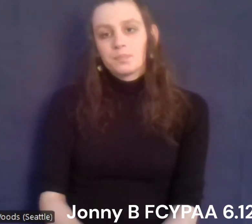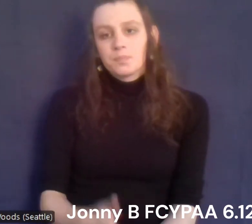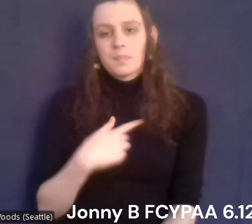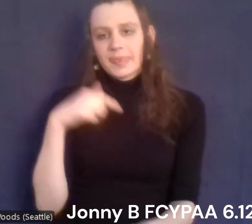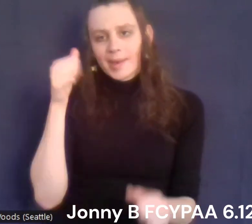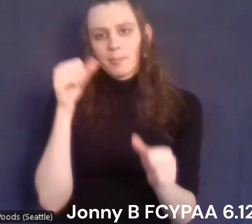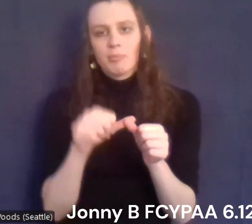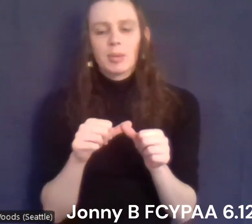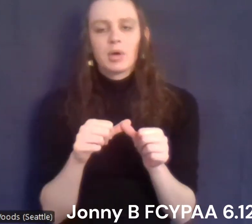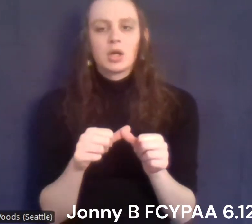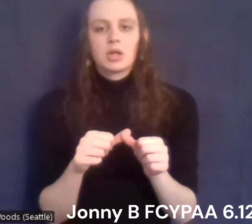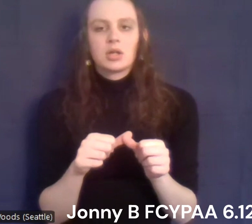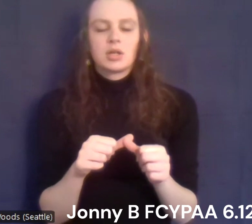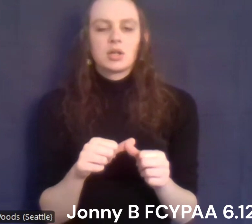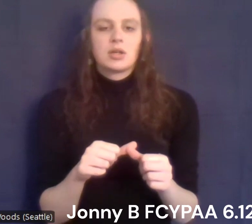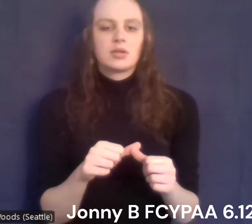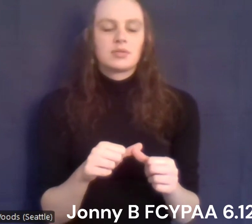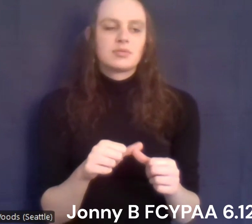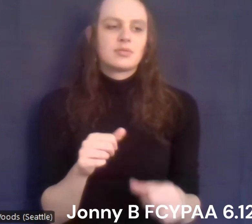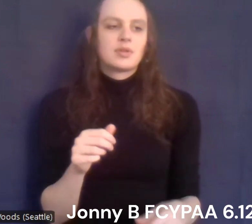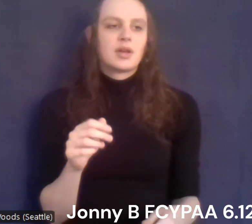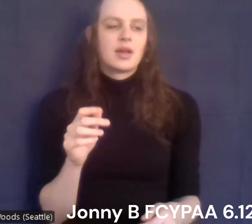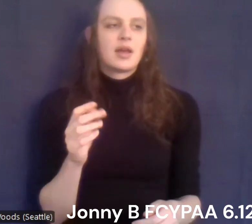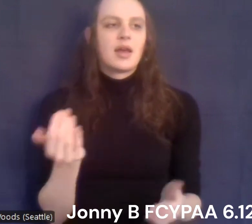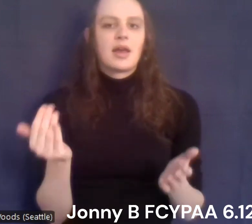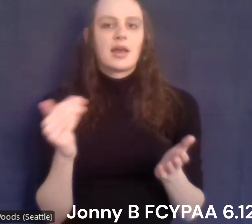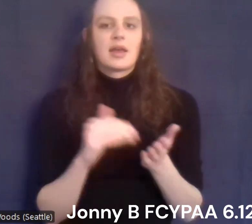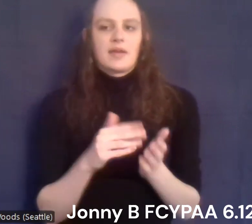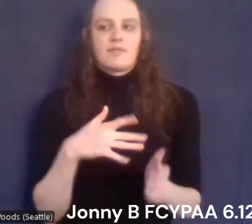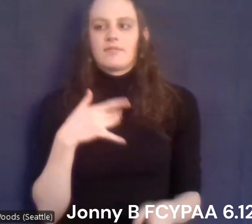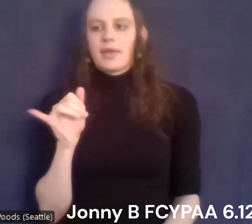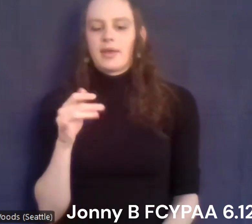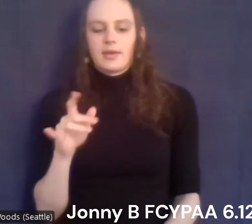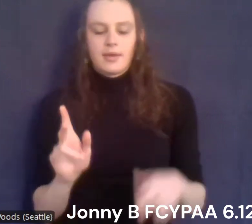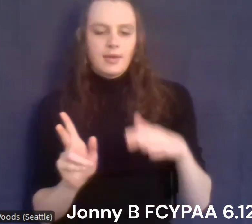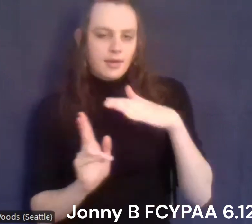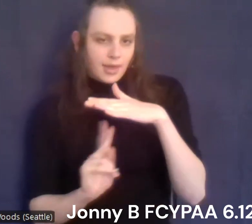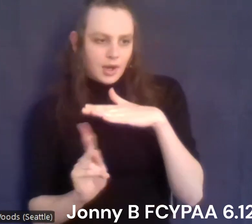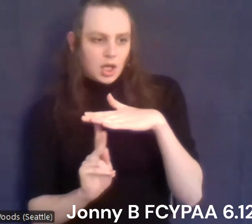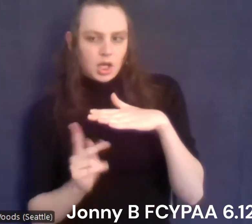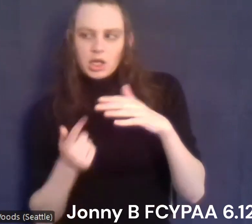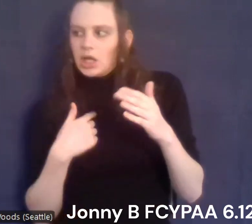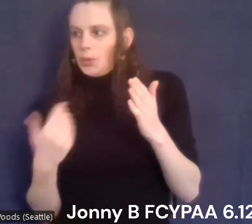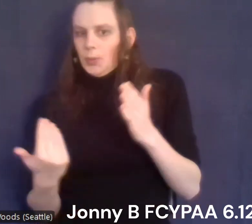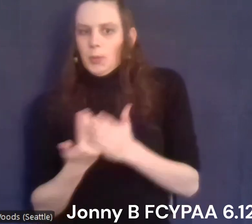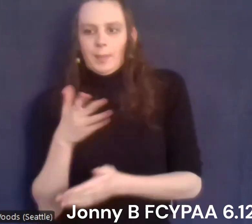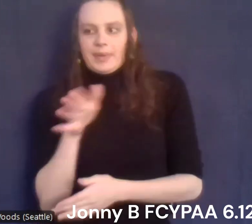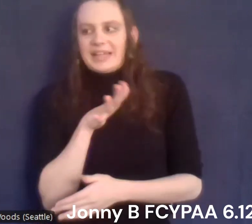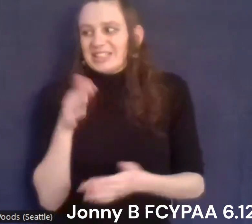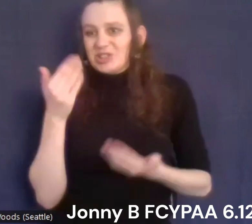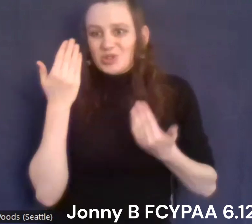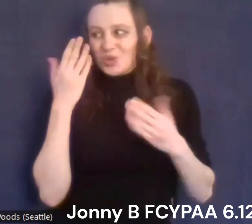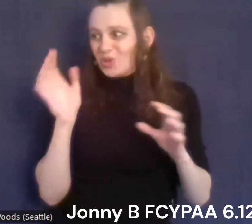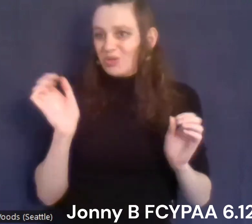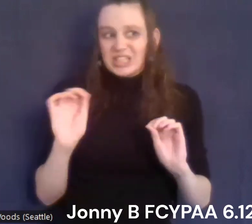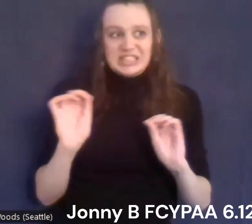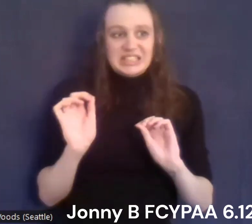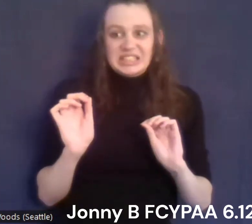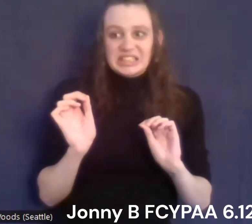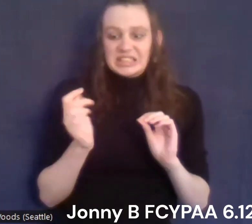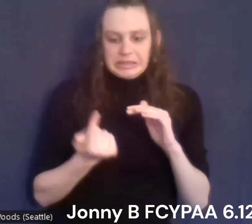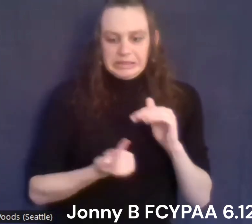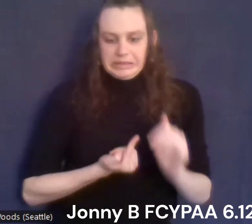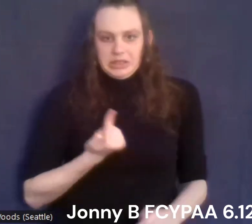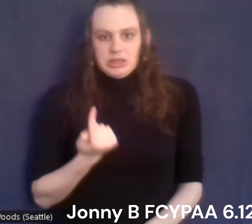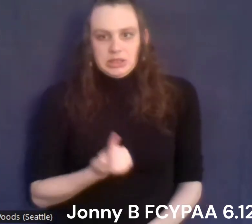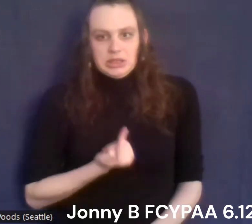again, kind of being that kindergarten kid, of just being terrified because I'm in a new place. I don't know anybody and just